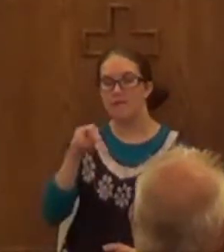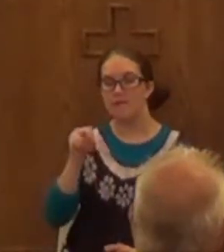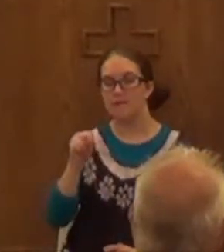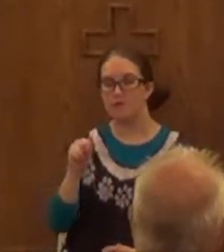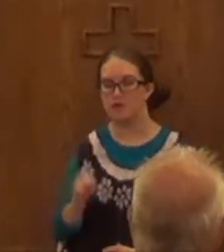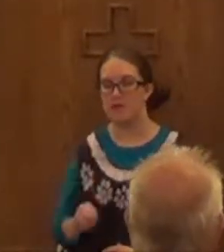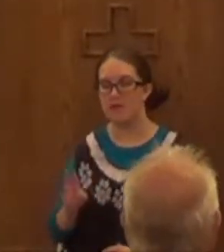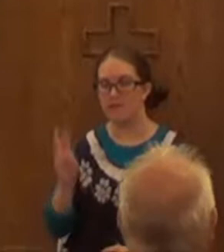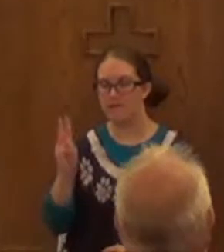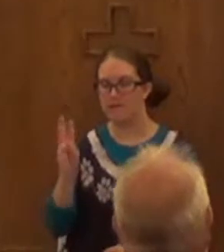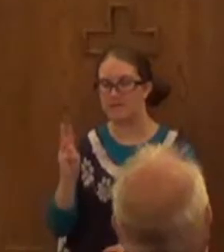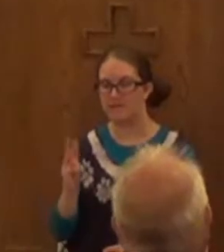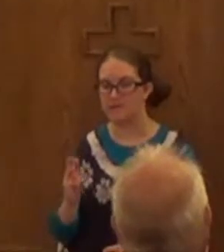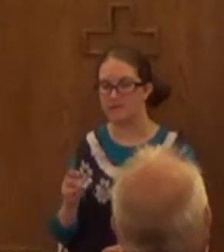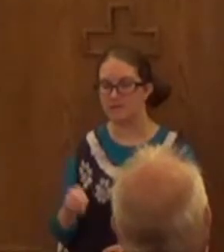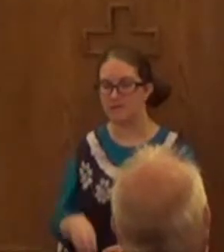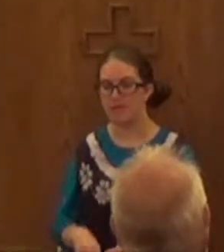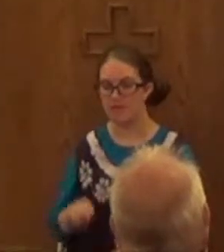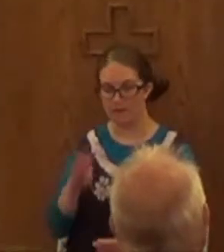4, we read that